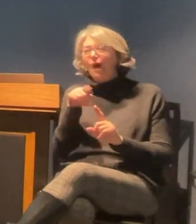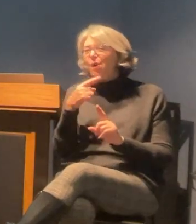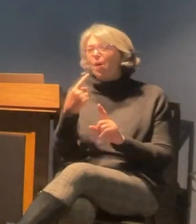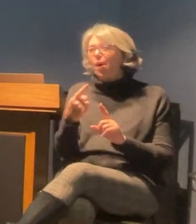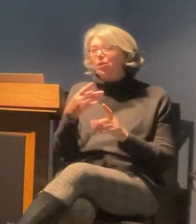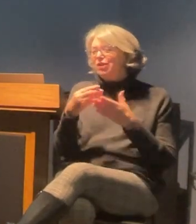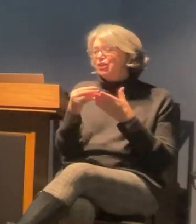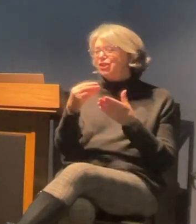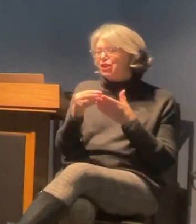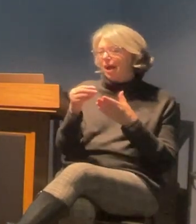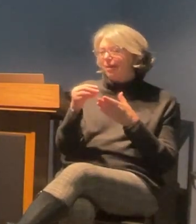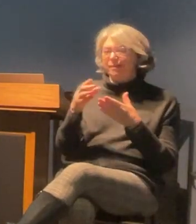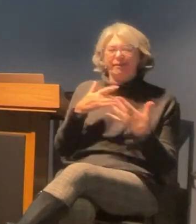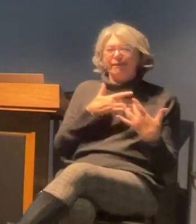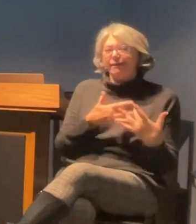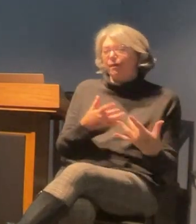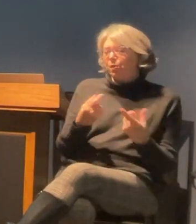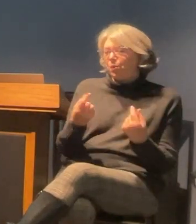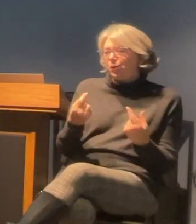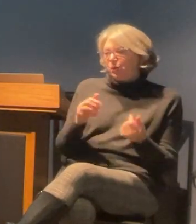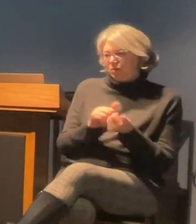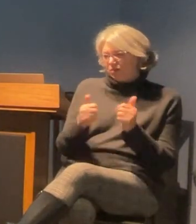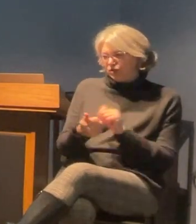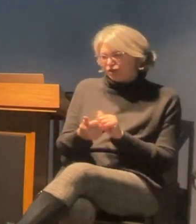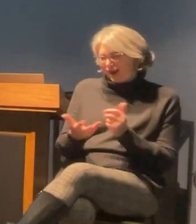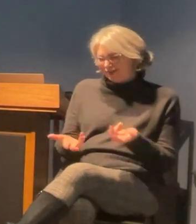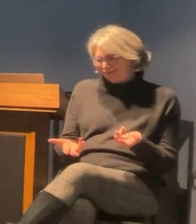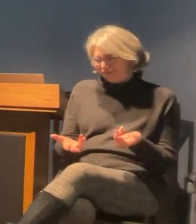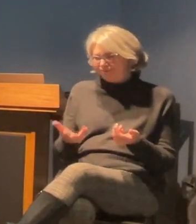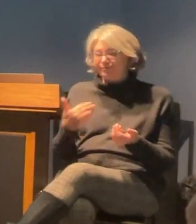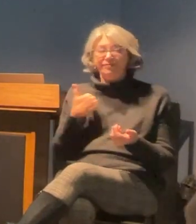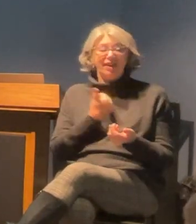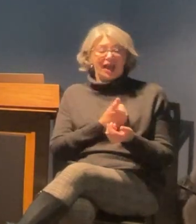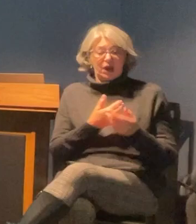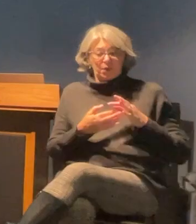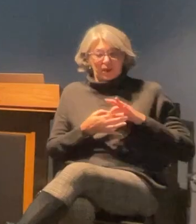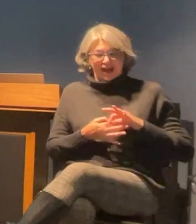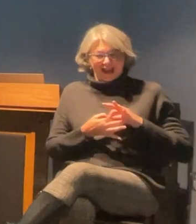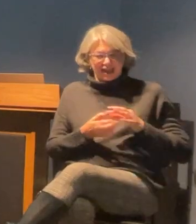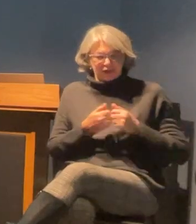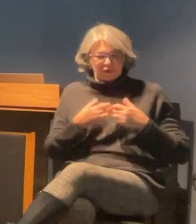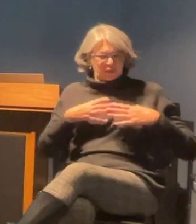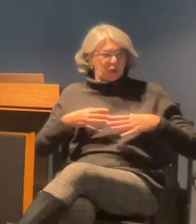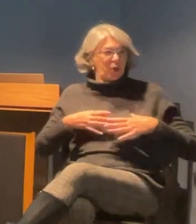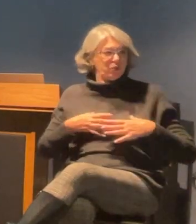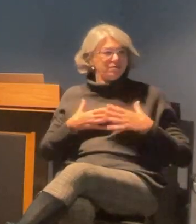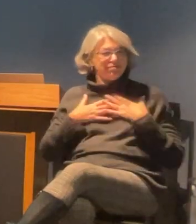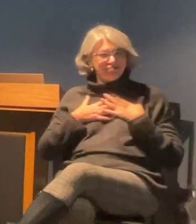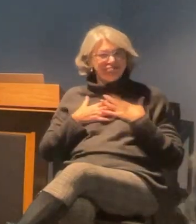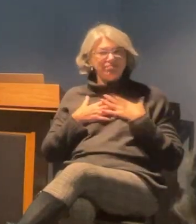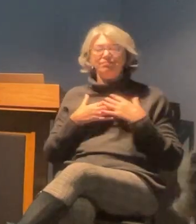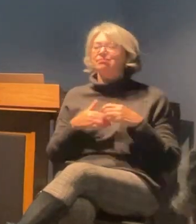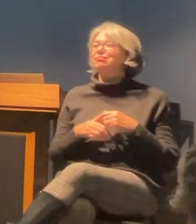the shopping habits that we can change, it's our relationship with our clothing. So